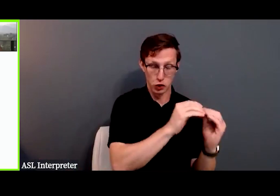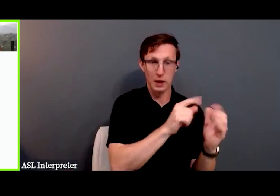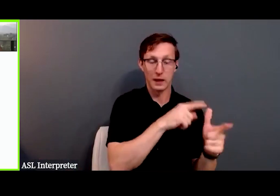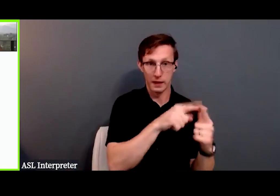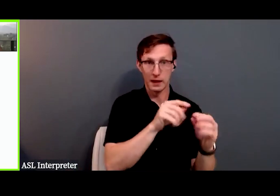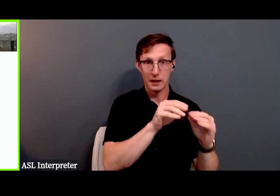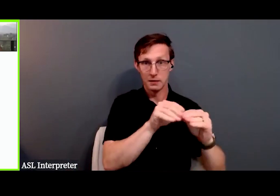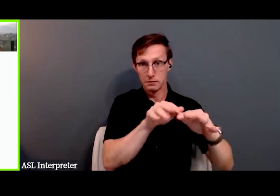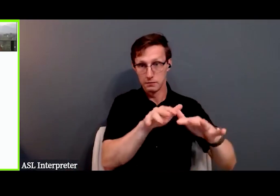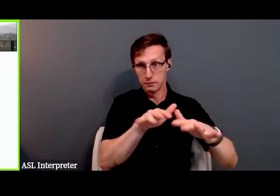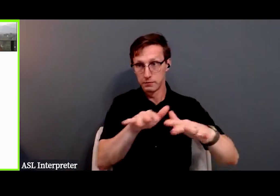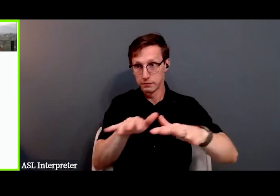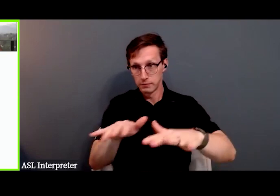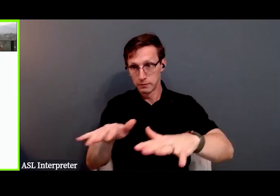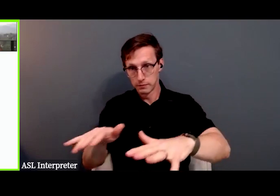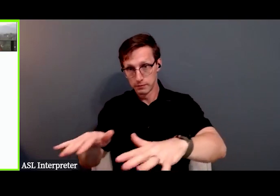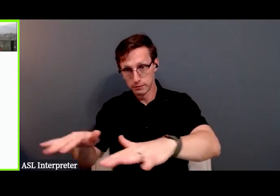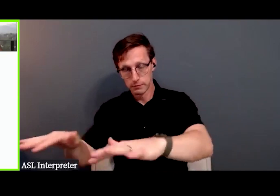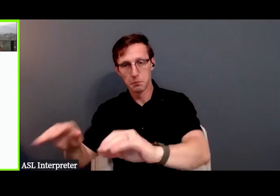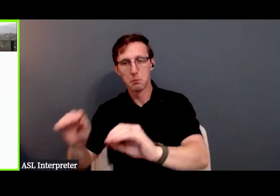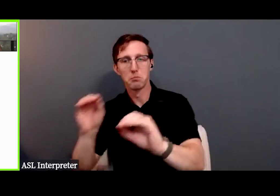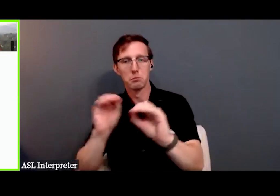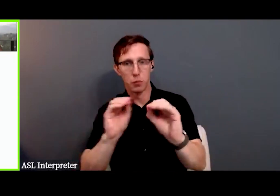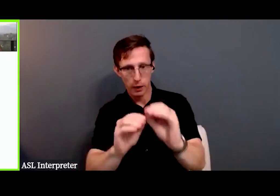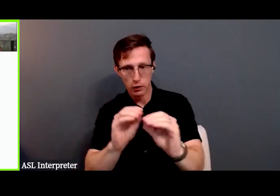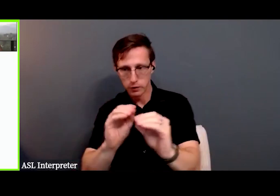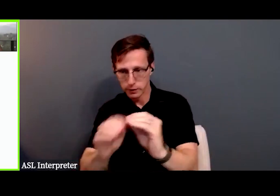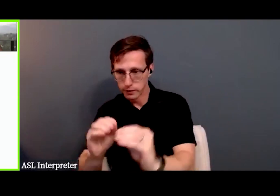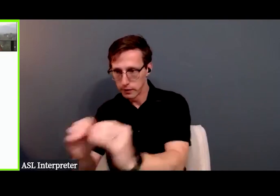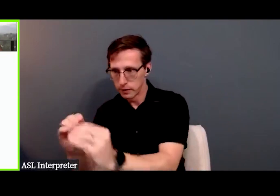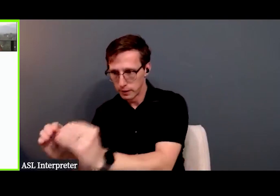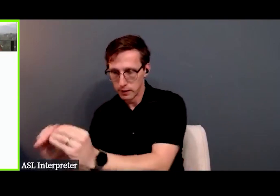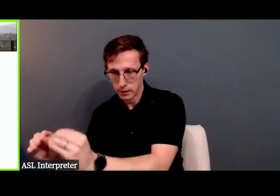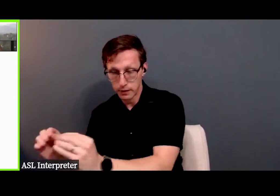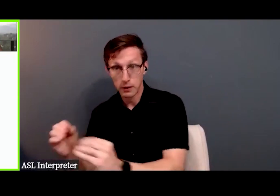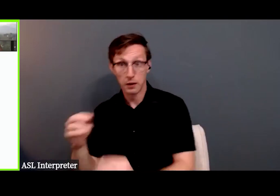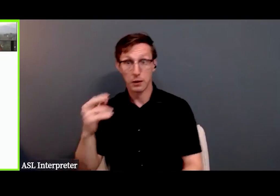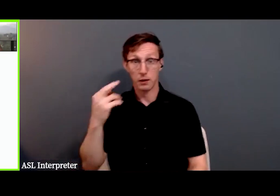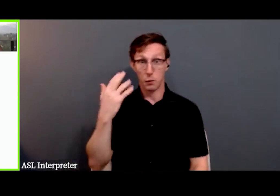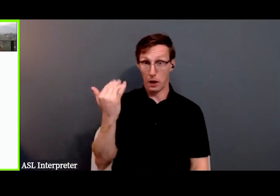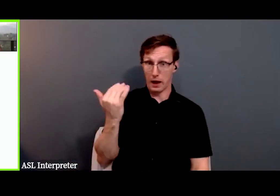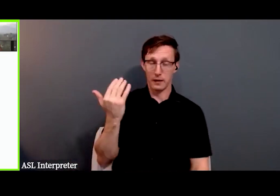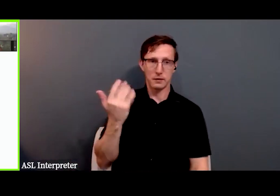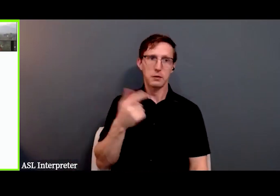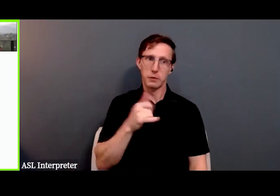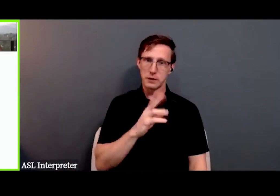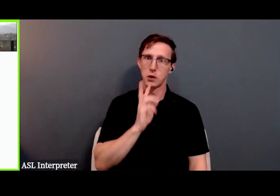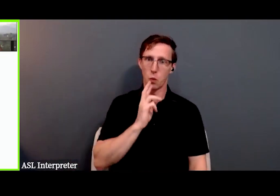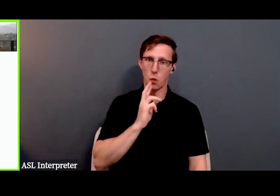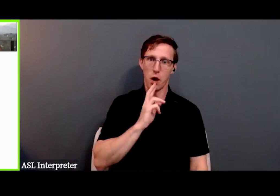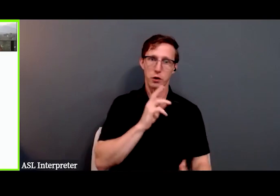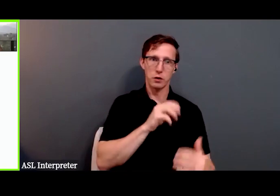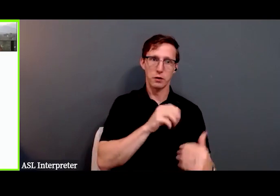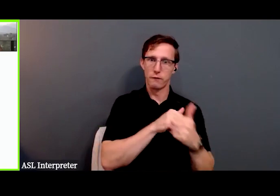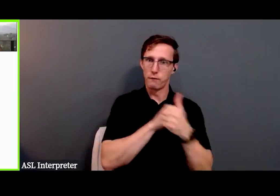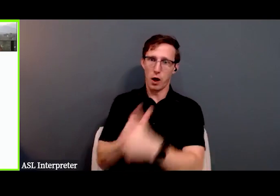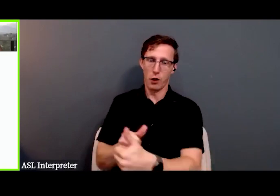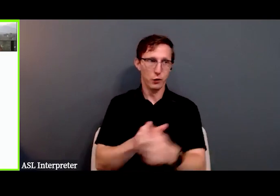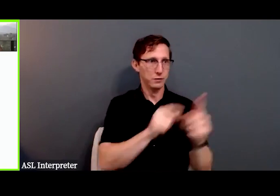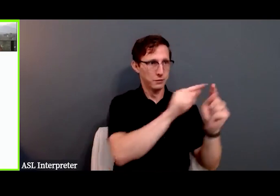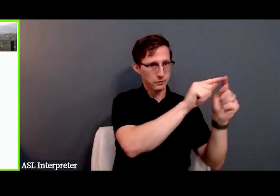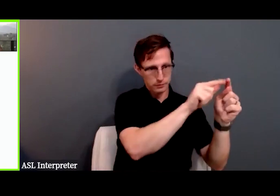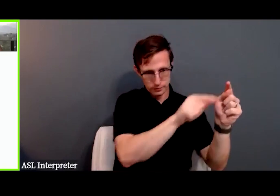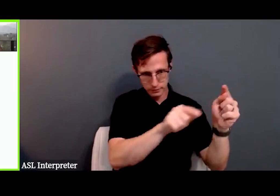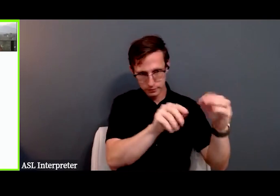repairs out into the larger system. And we do it in that manner because that's the manner that the water is going to go into the system. It's going to